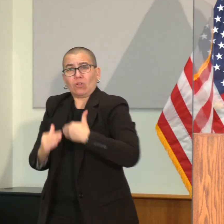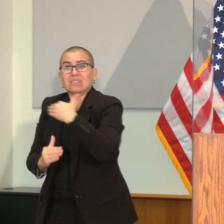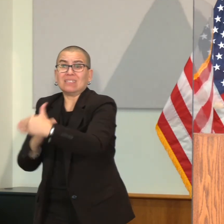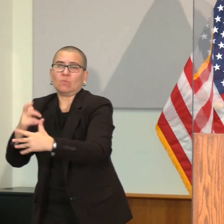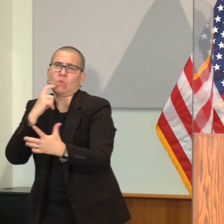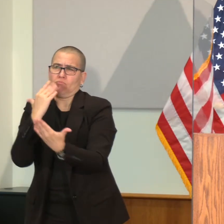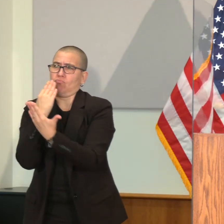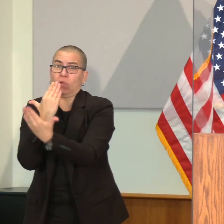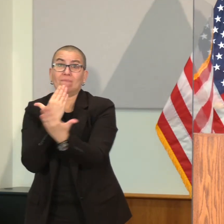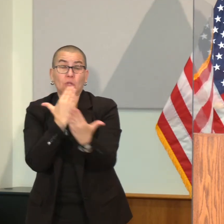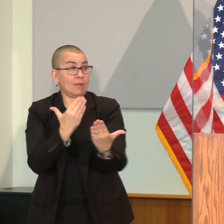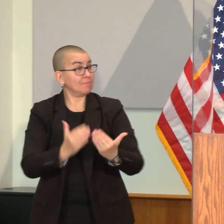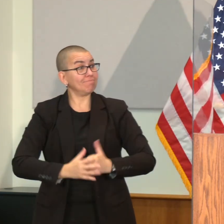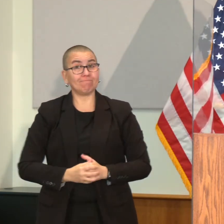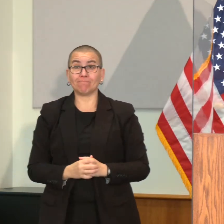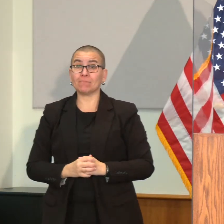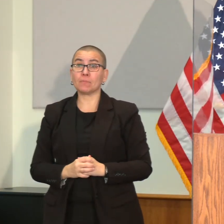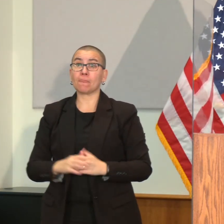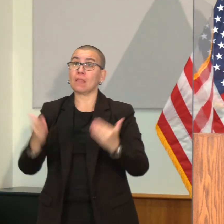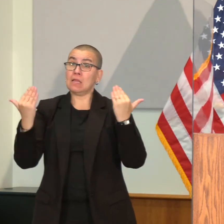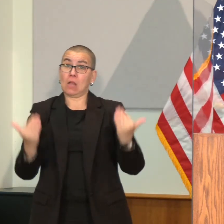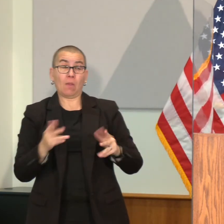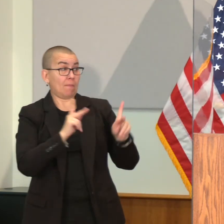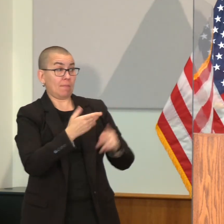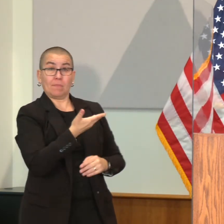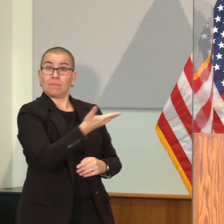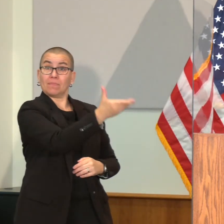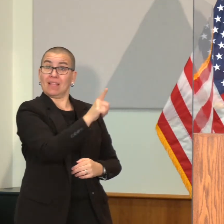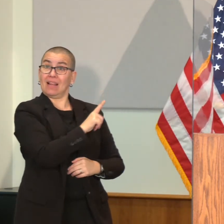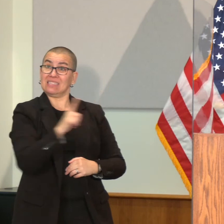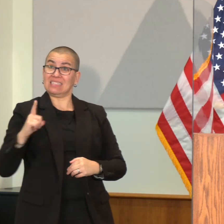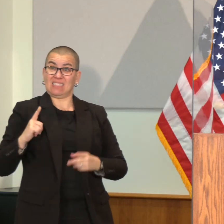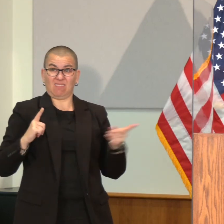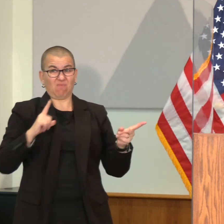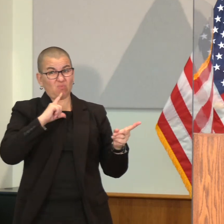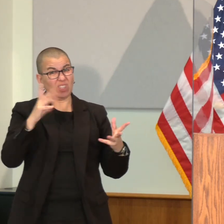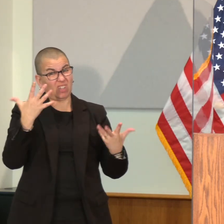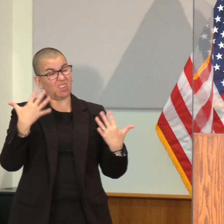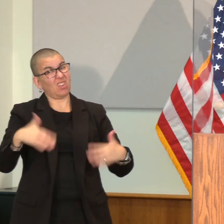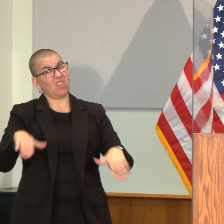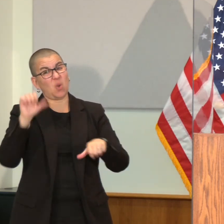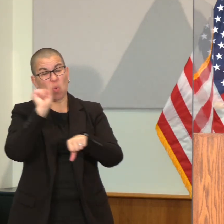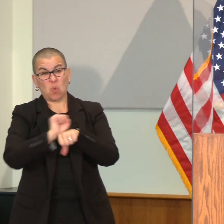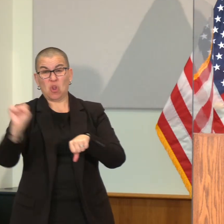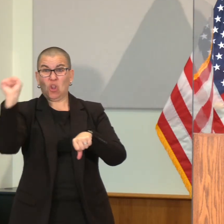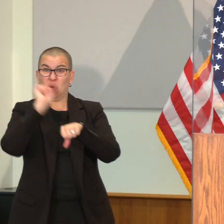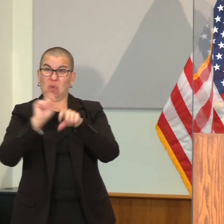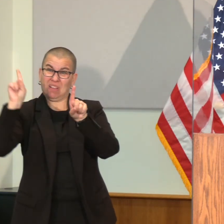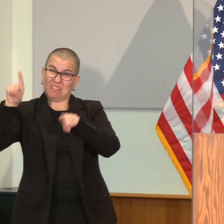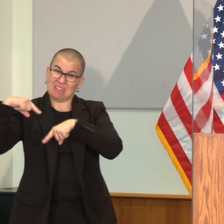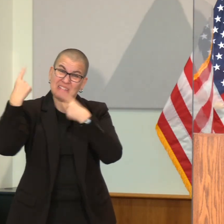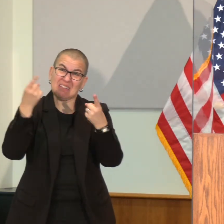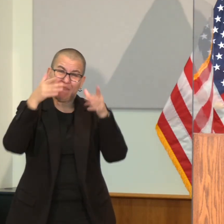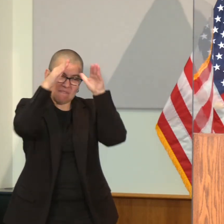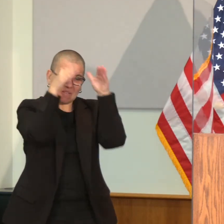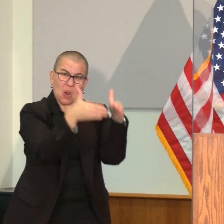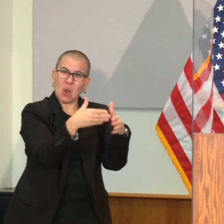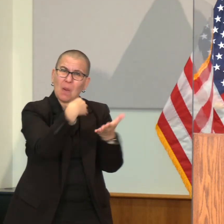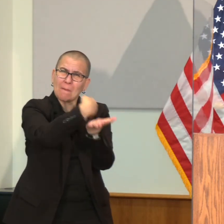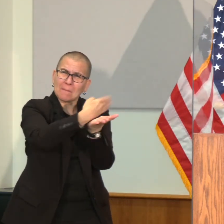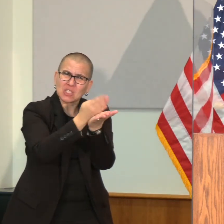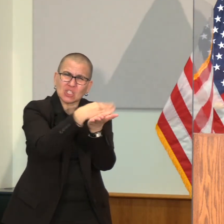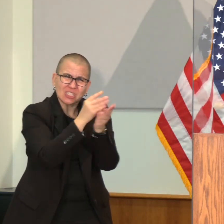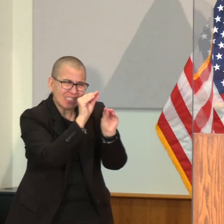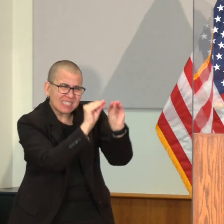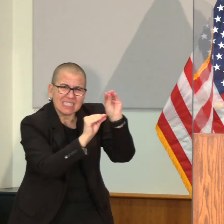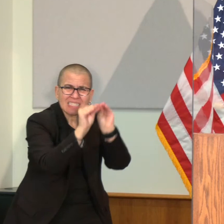like to note that these legislators, again, have been instrumental. They're working on multiple fronts around budgeting, but they're reflecting their community.